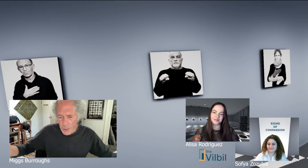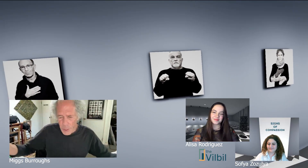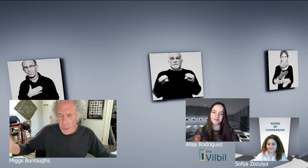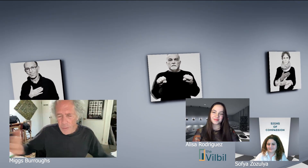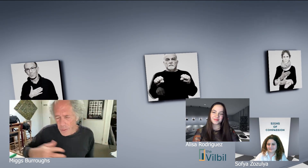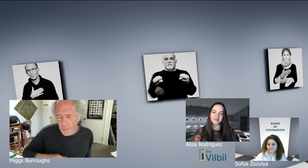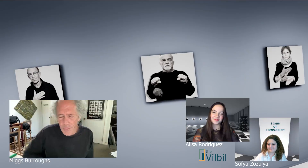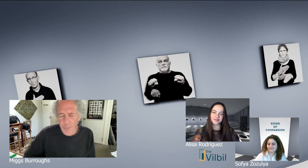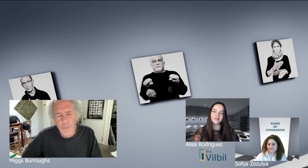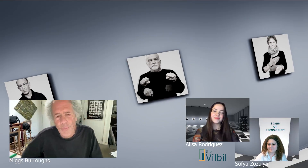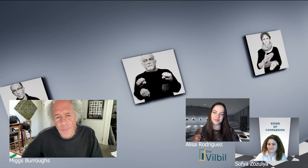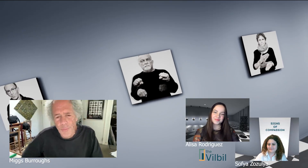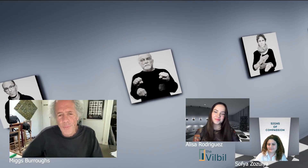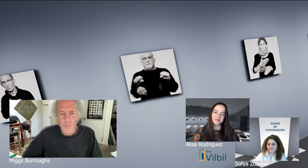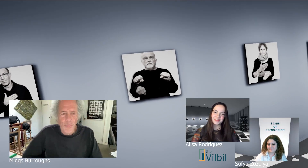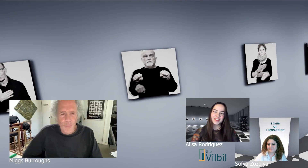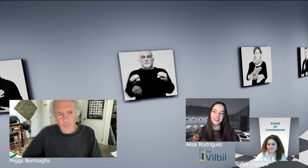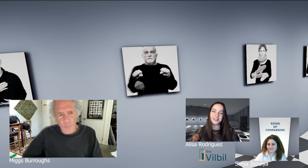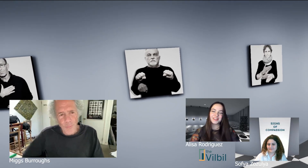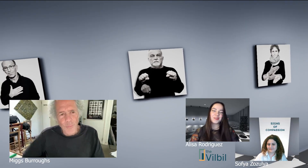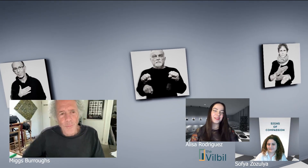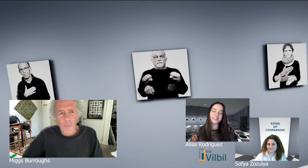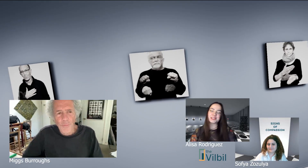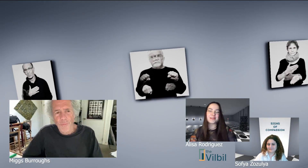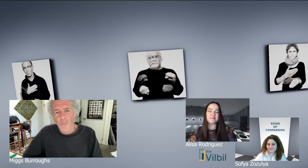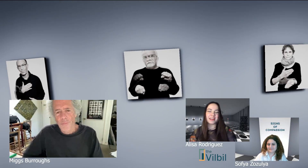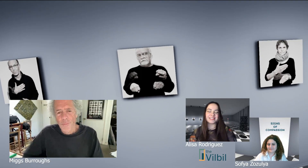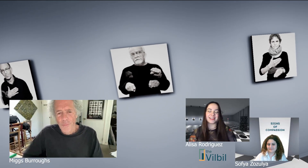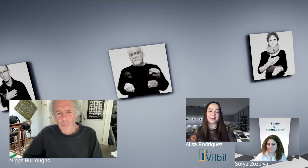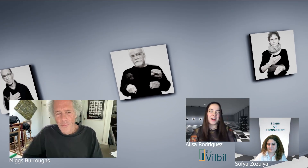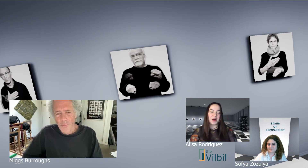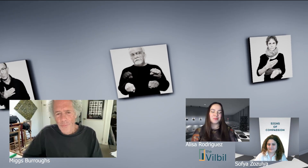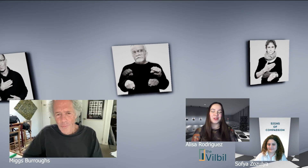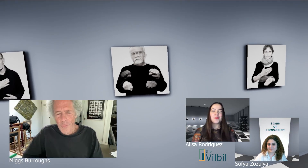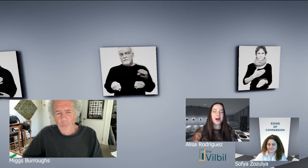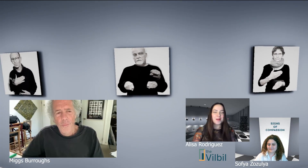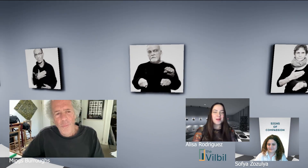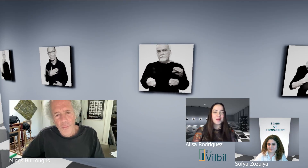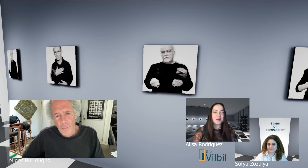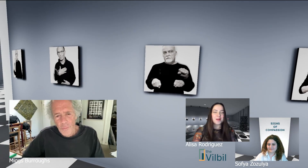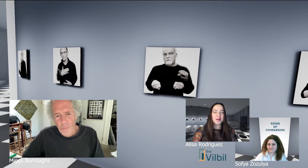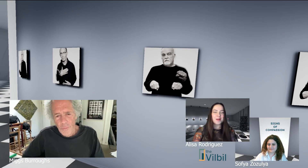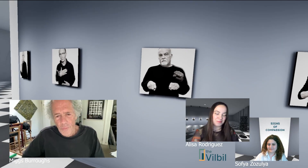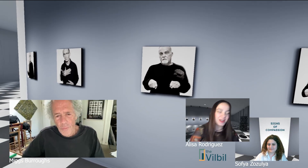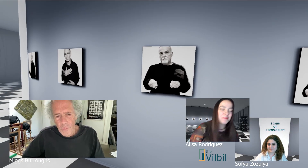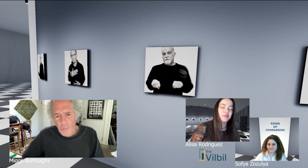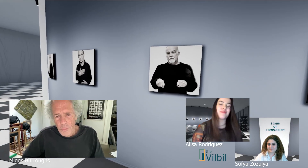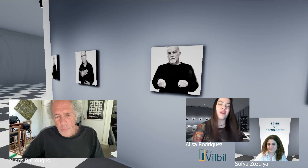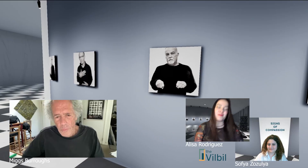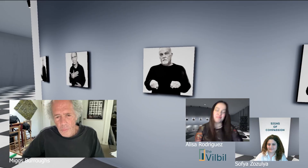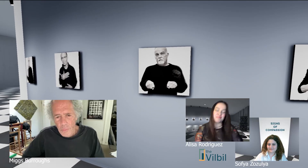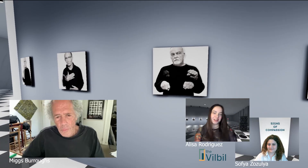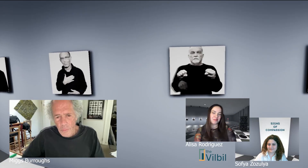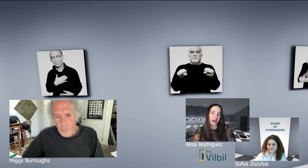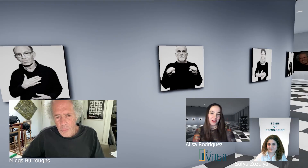and meaningful. No, that's actually amazing. I myself, coming from medical